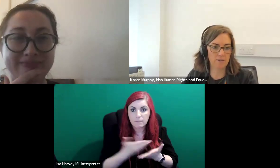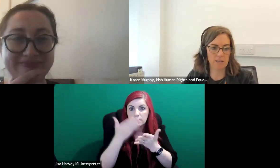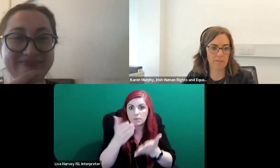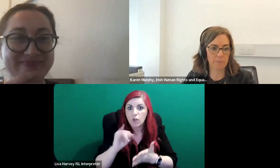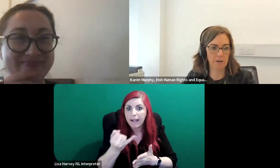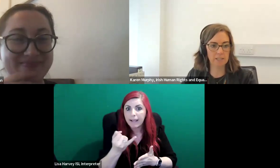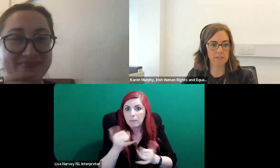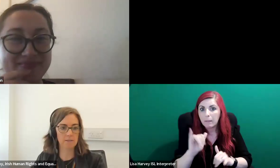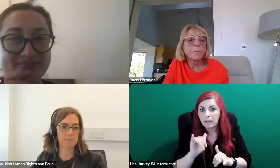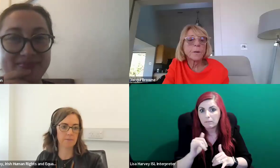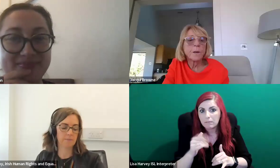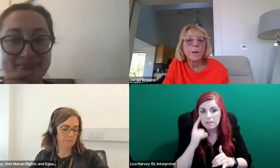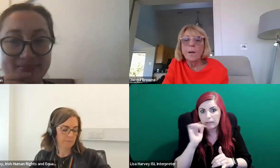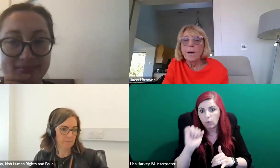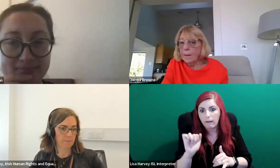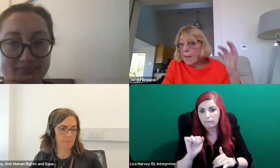Jackie in case there's anything from her end.